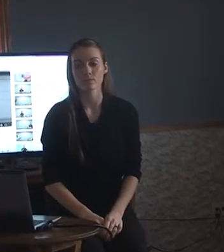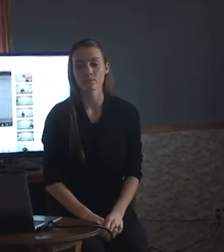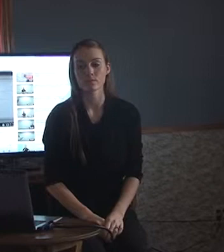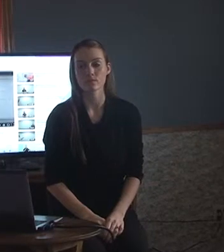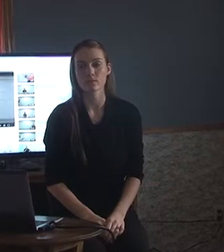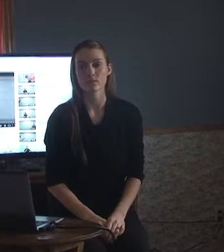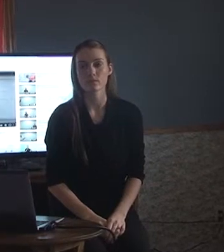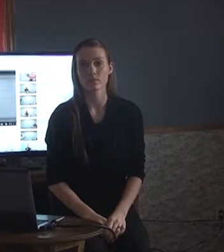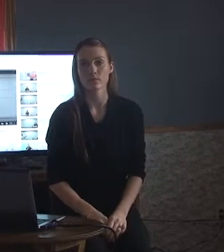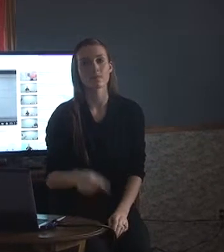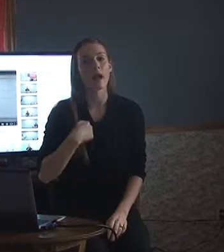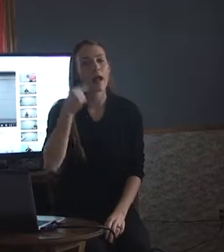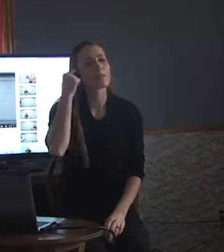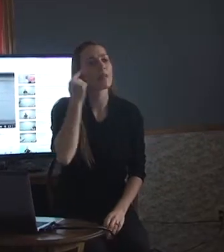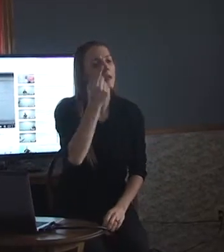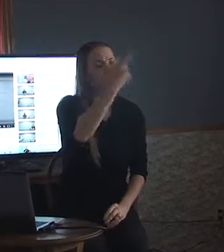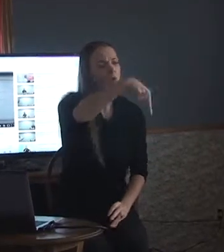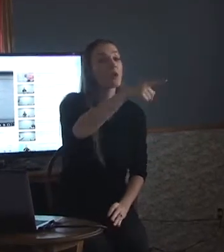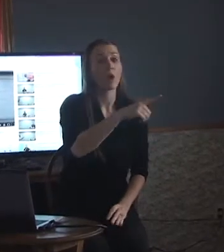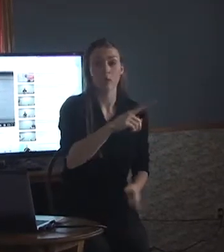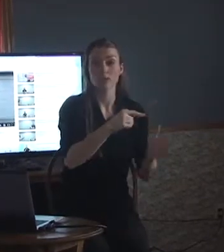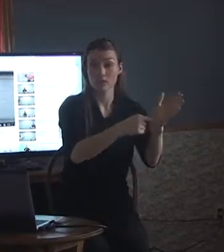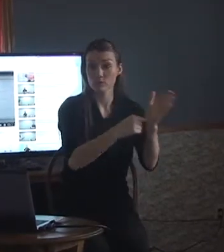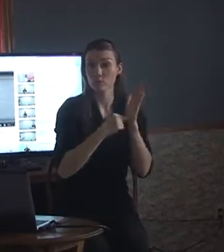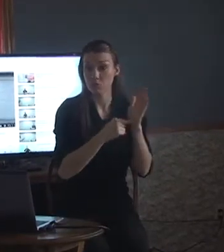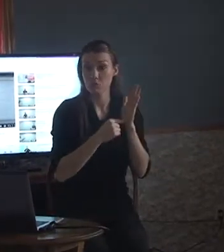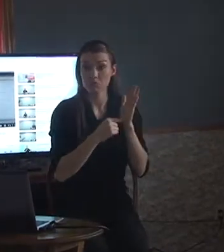And I think you guys gave some great examples. We talked about